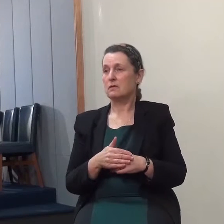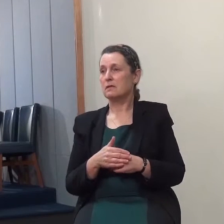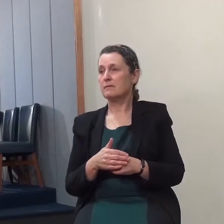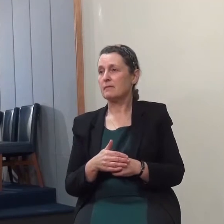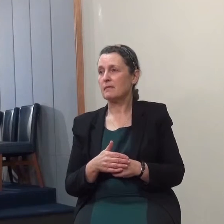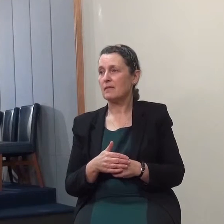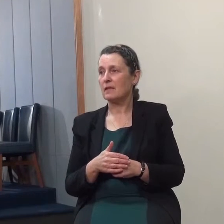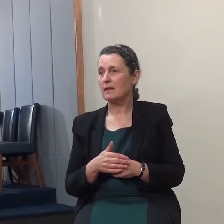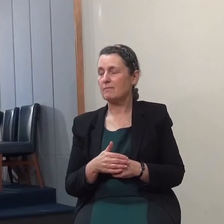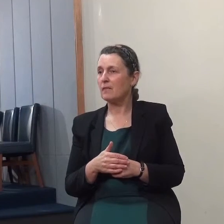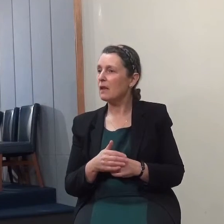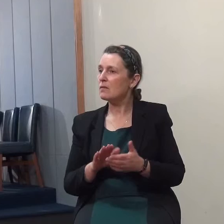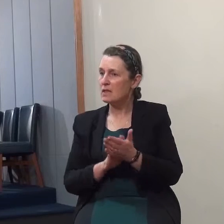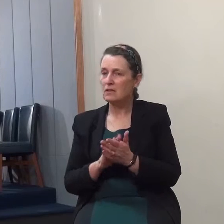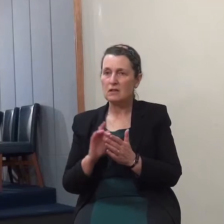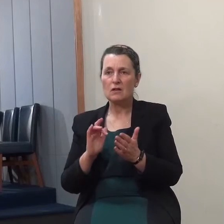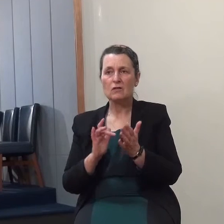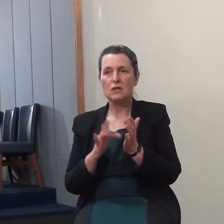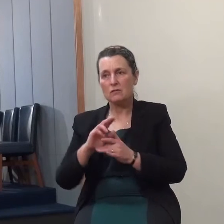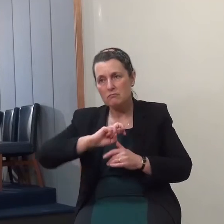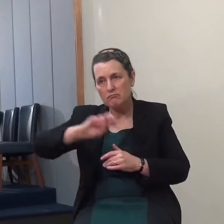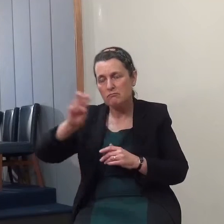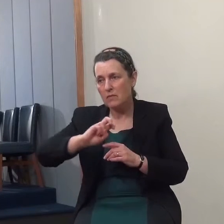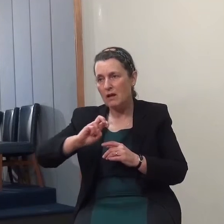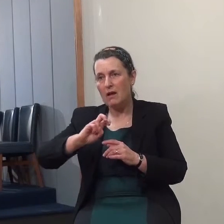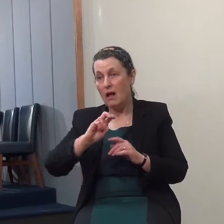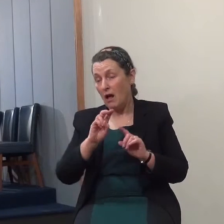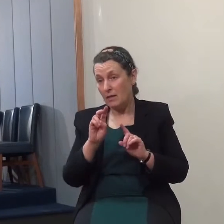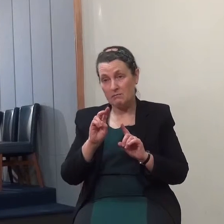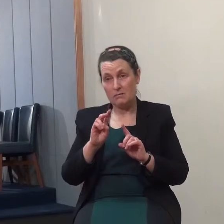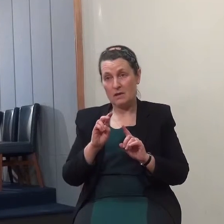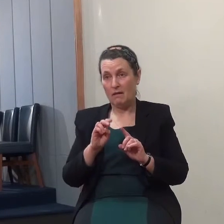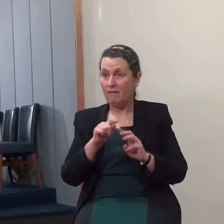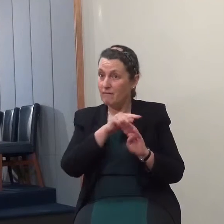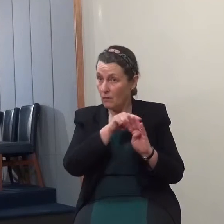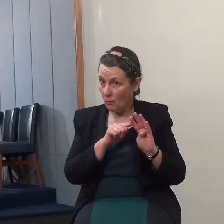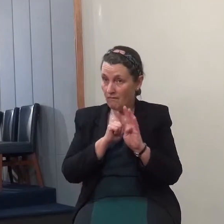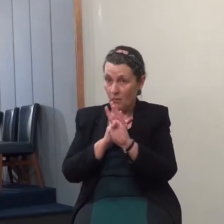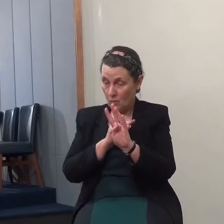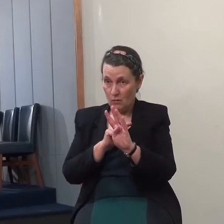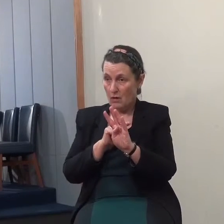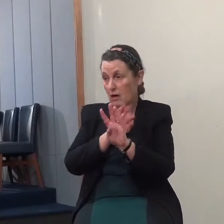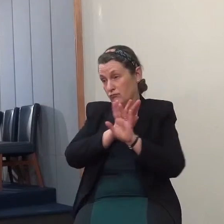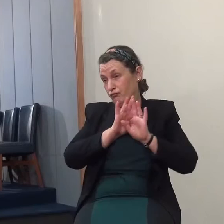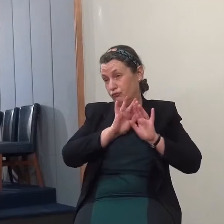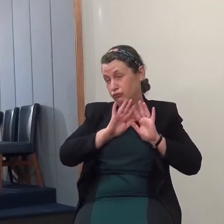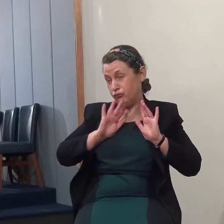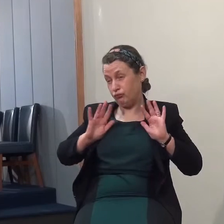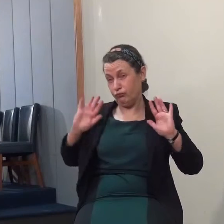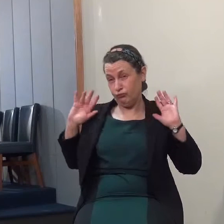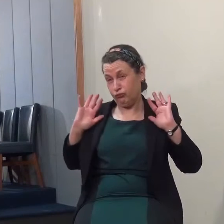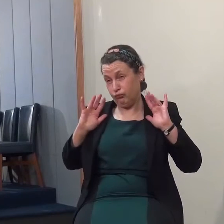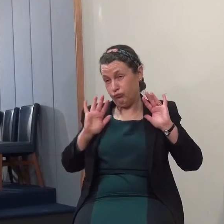followed him great multitudes of people from Galilee and from Decapolis and from Jerusalem and from